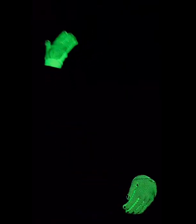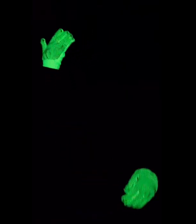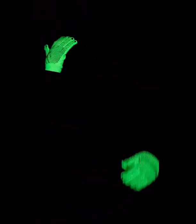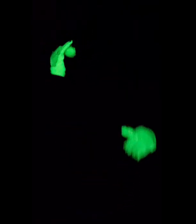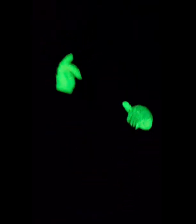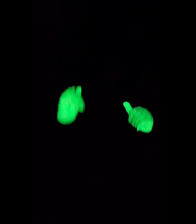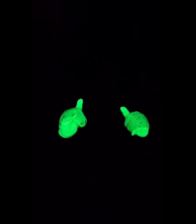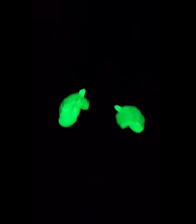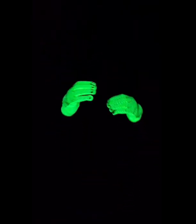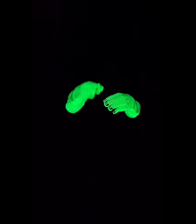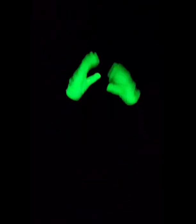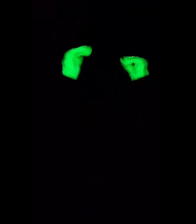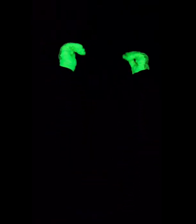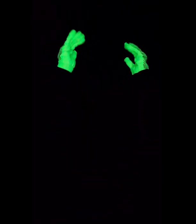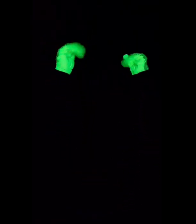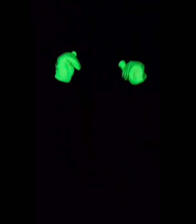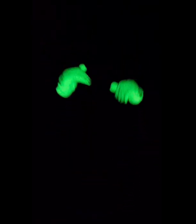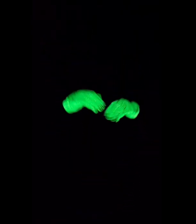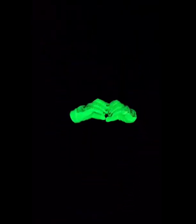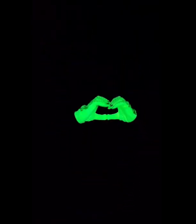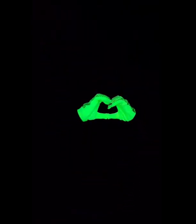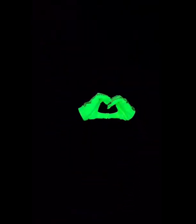You're still the hope of